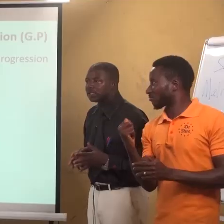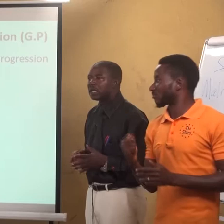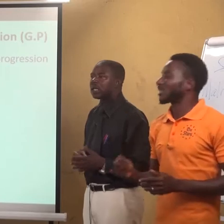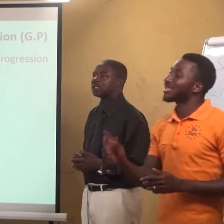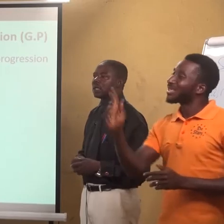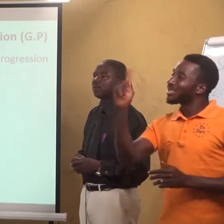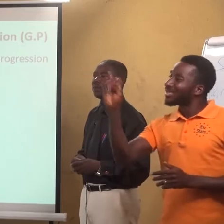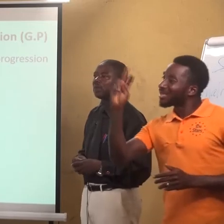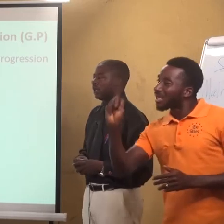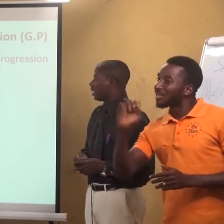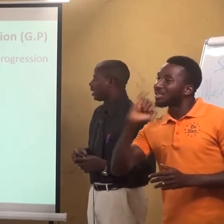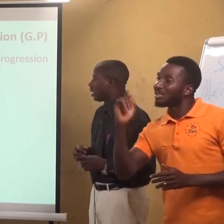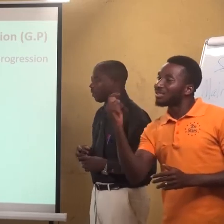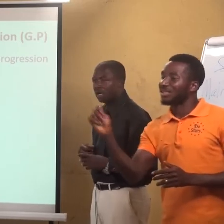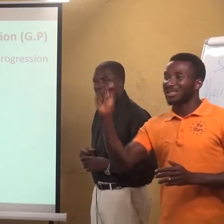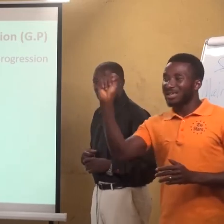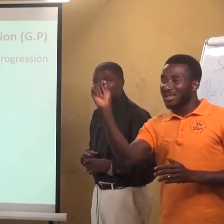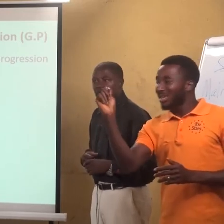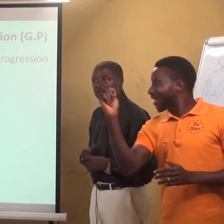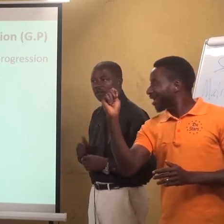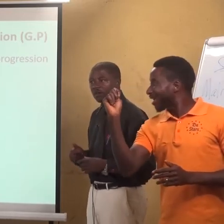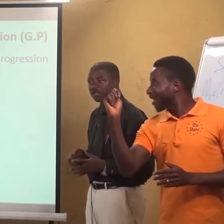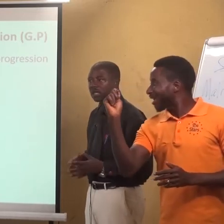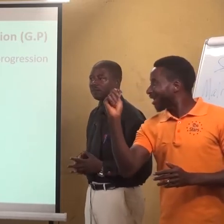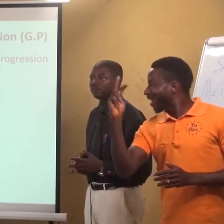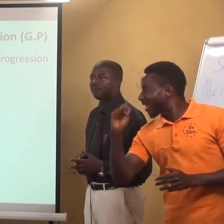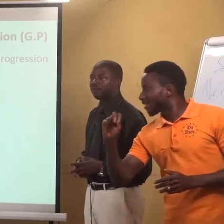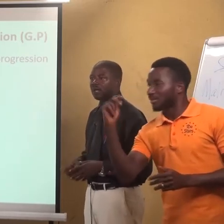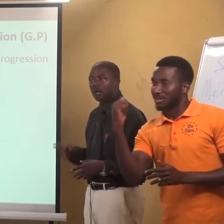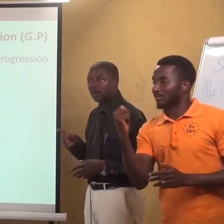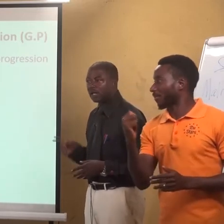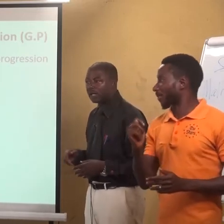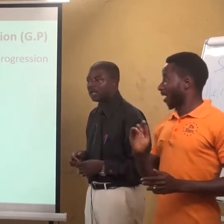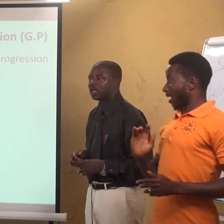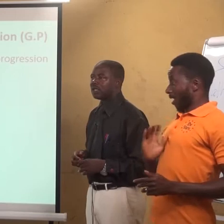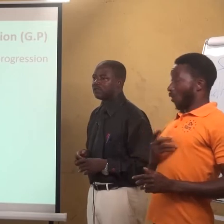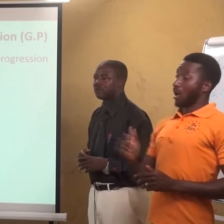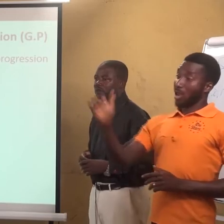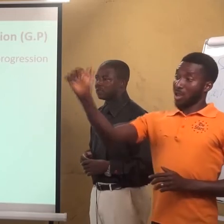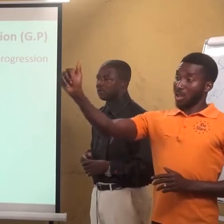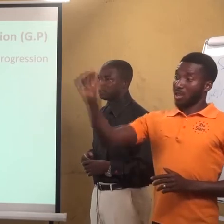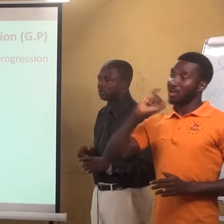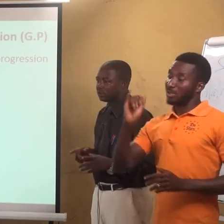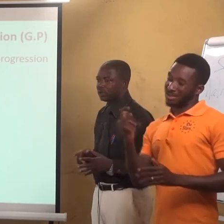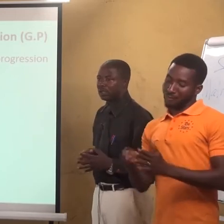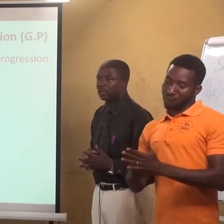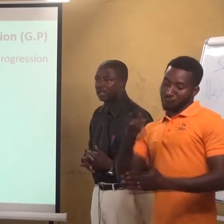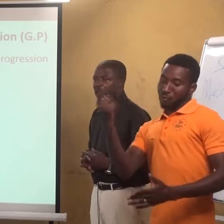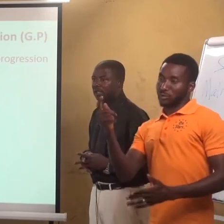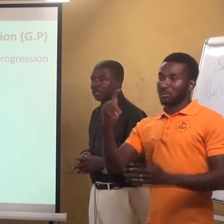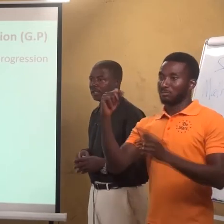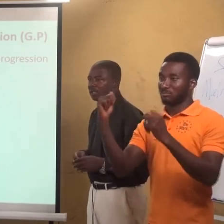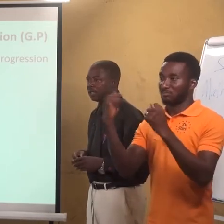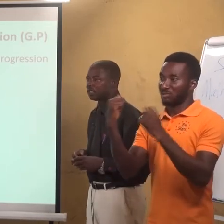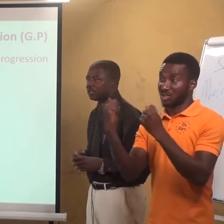Tn is the nth term. Our A is the first term. Our A is the first term, just